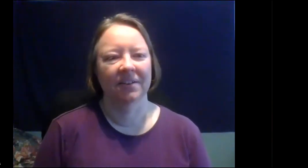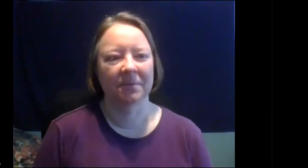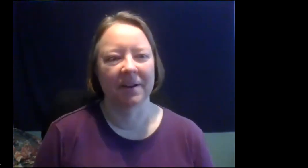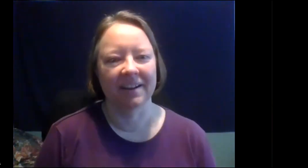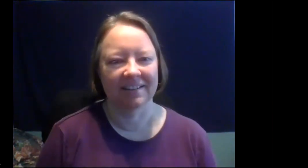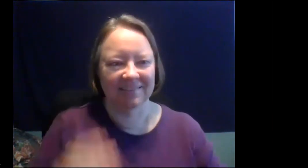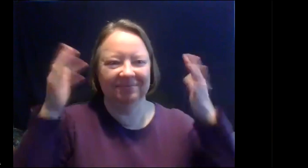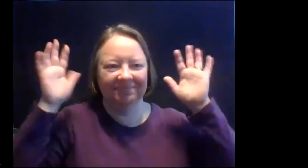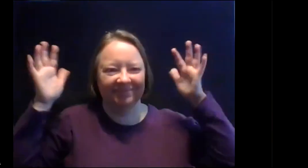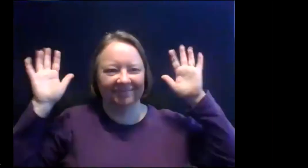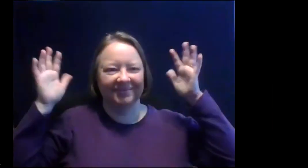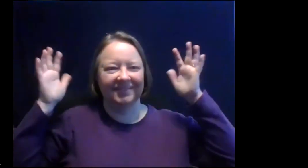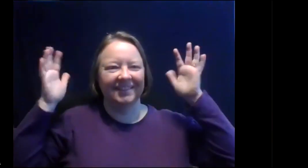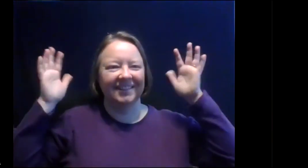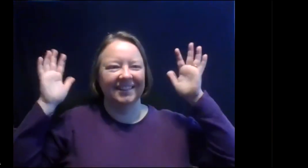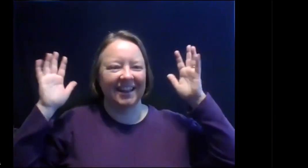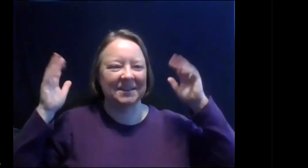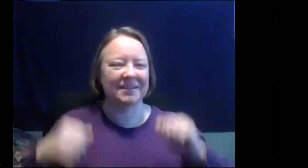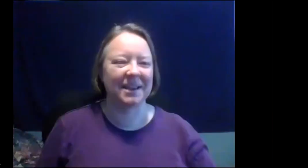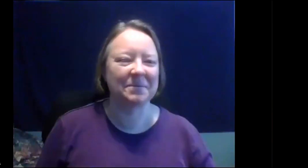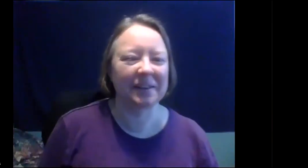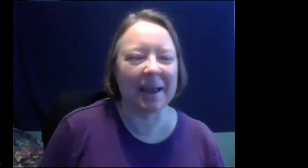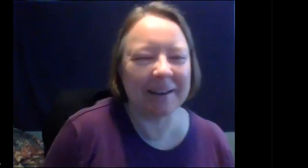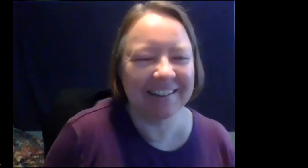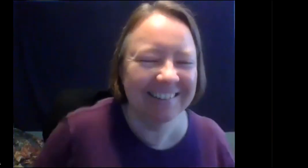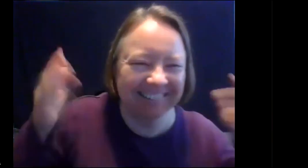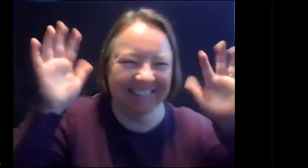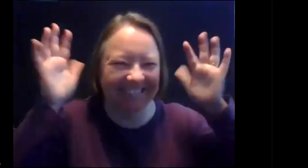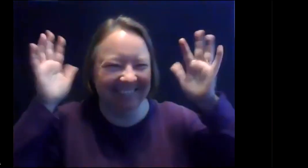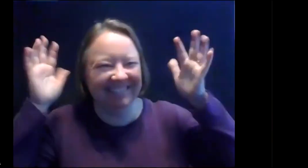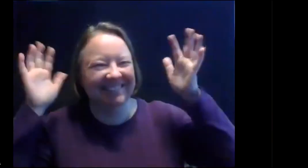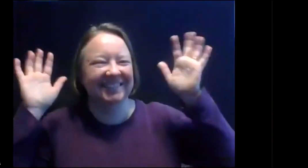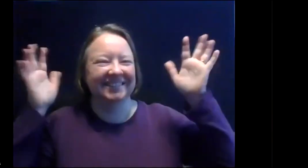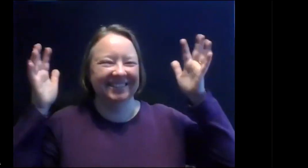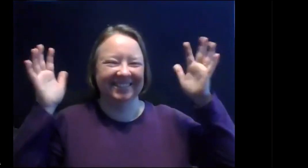All right. That's my sign for clapping.